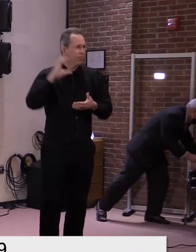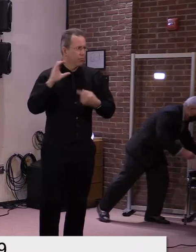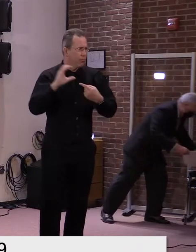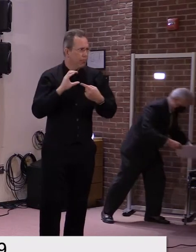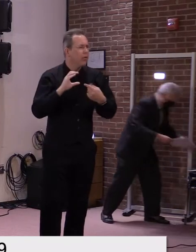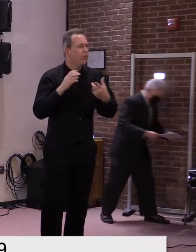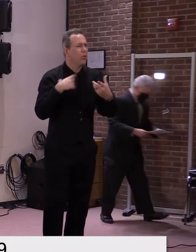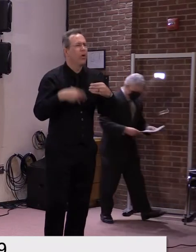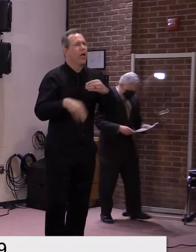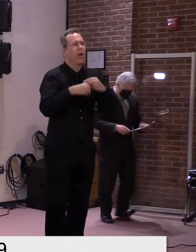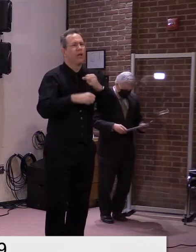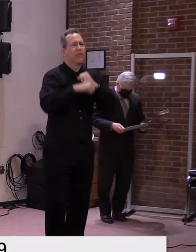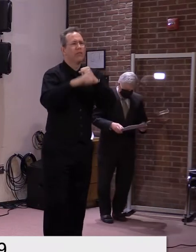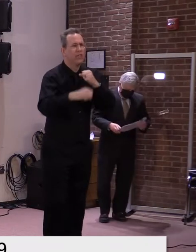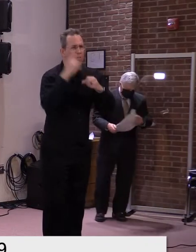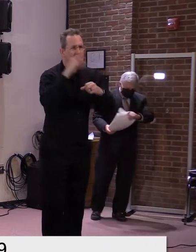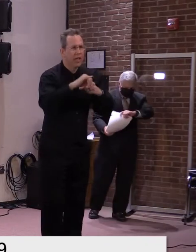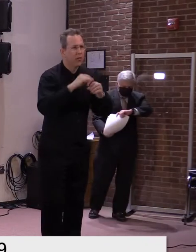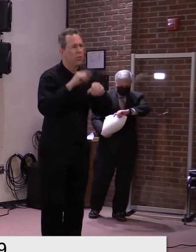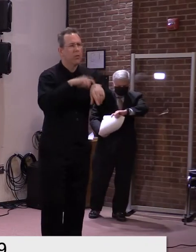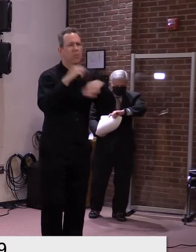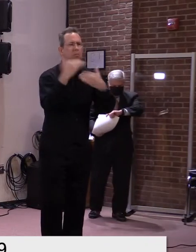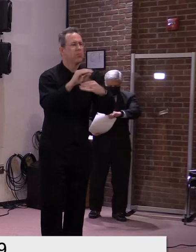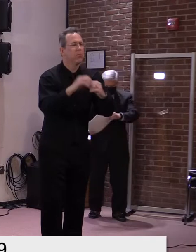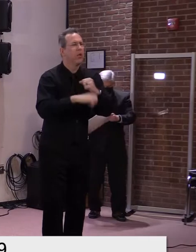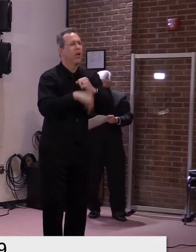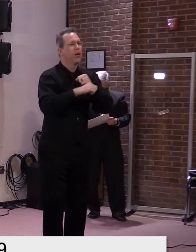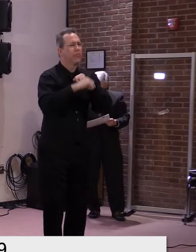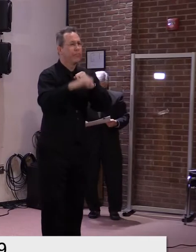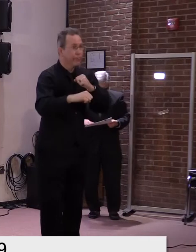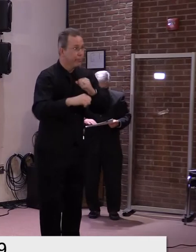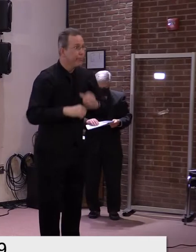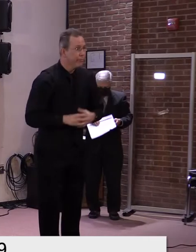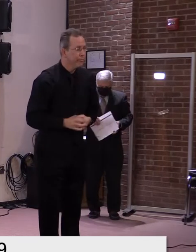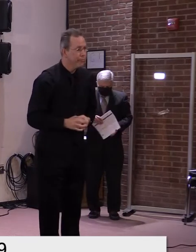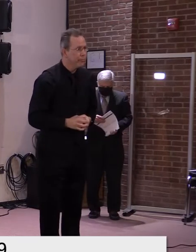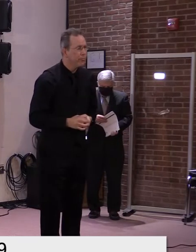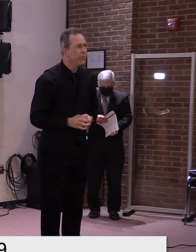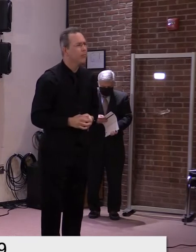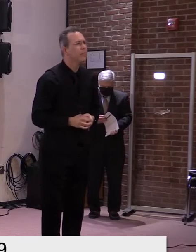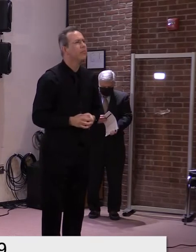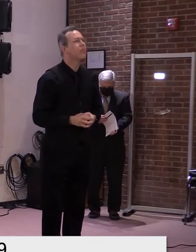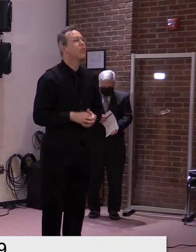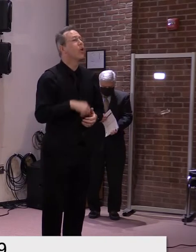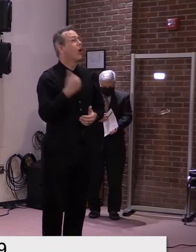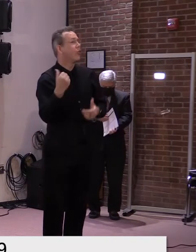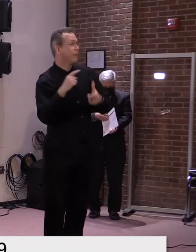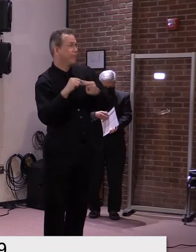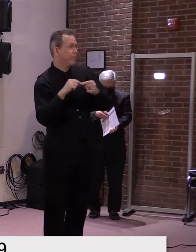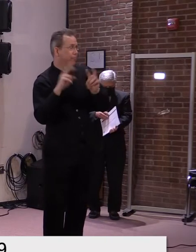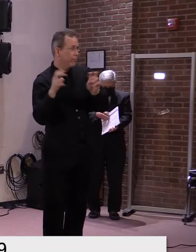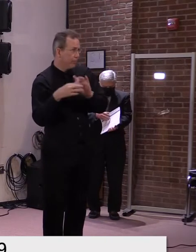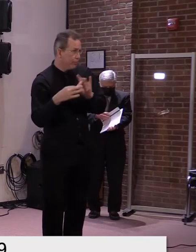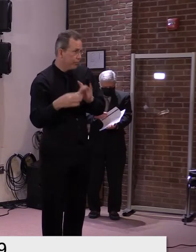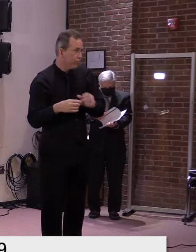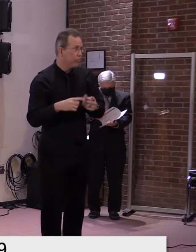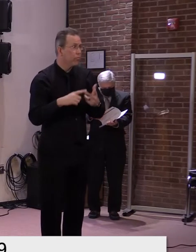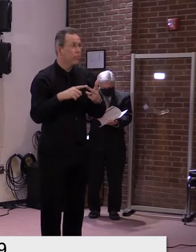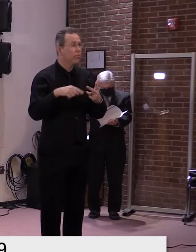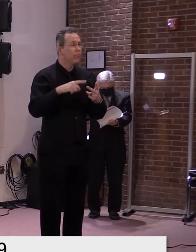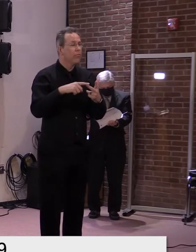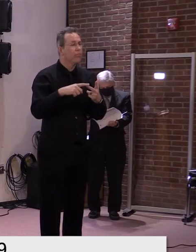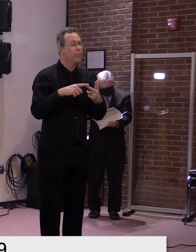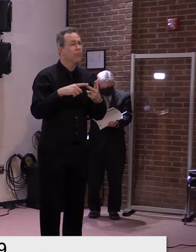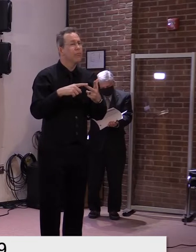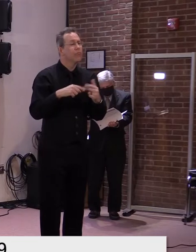Now, less immediate but as important, there are a variety of additional tax credit expansions that will help individuals that will